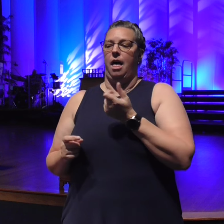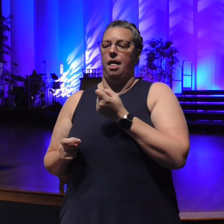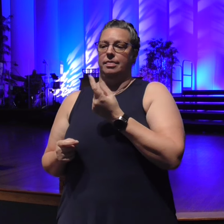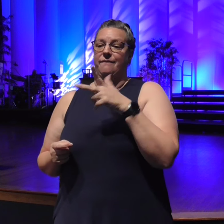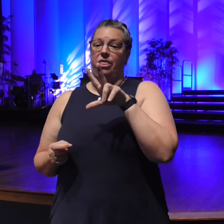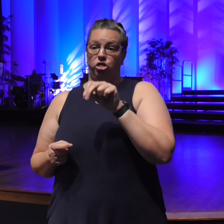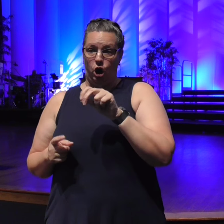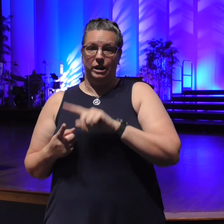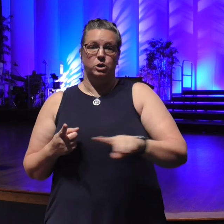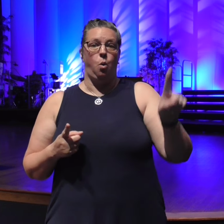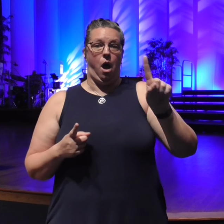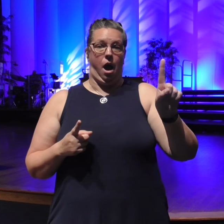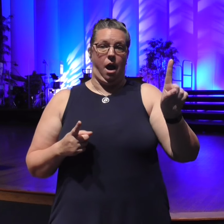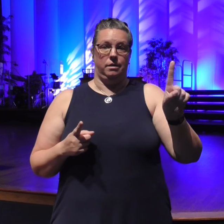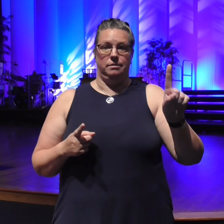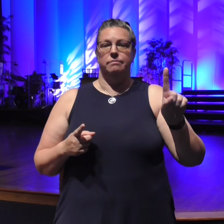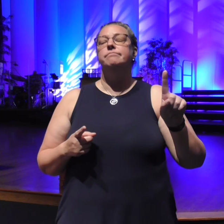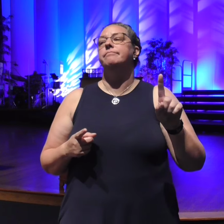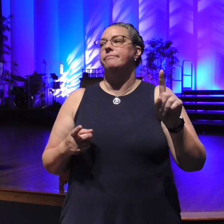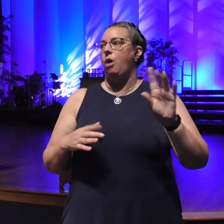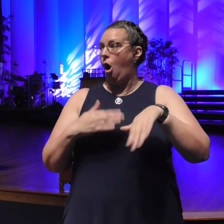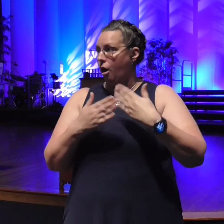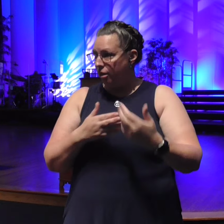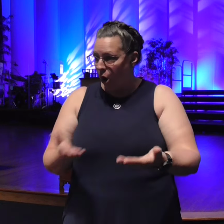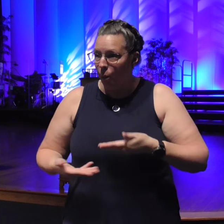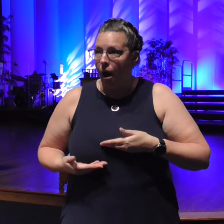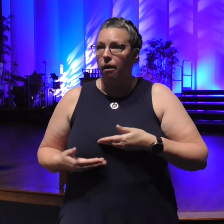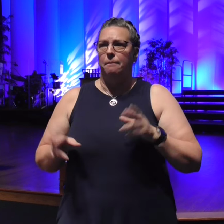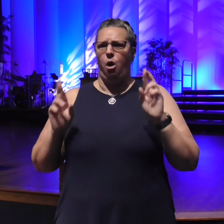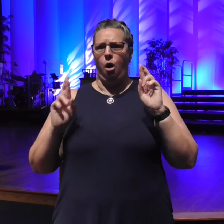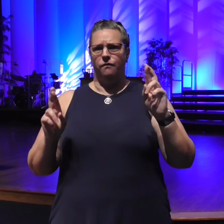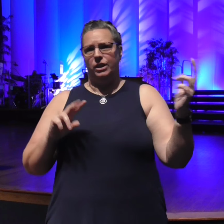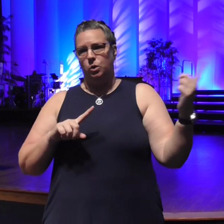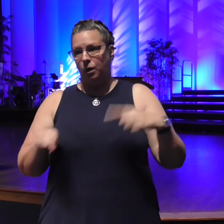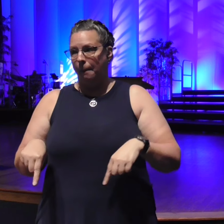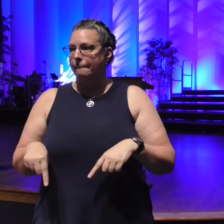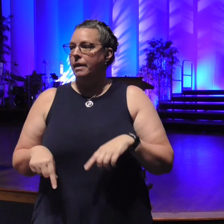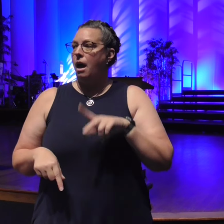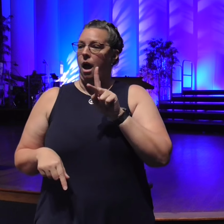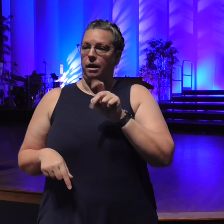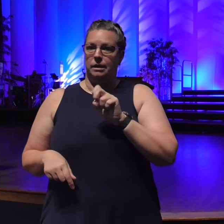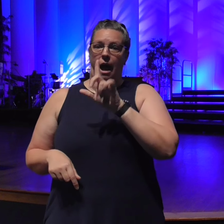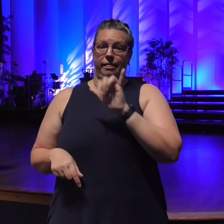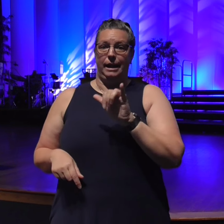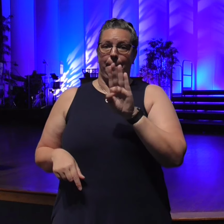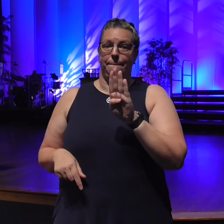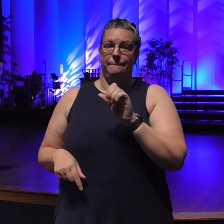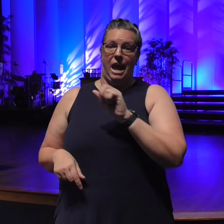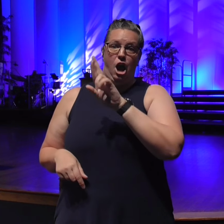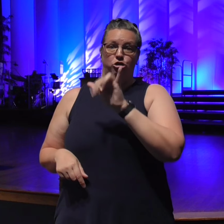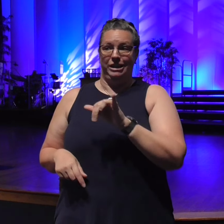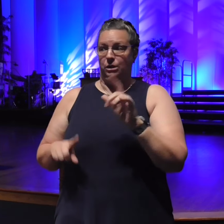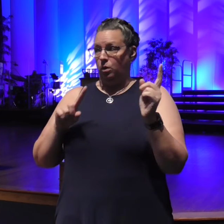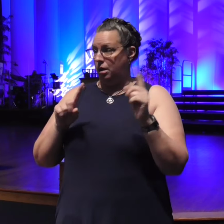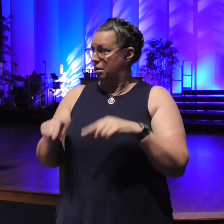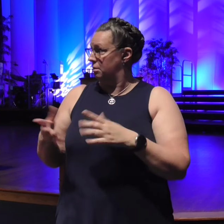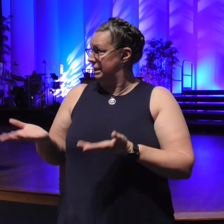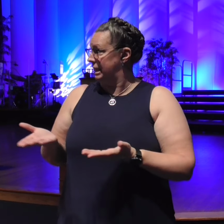1. It's for a love offering. All are welcome. Hope to see you be there. And here's Kelly Berry from our Prayer and Care Center who's got something coming up